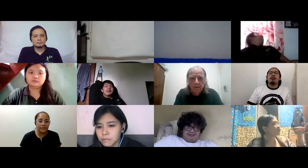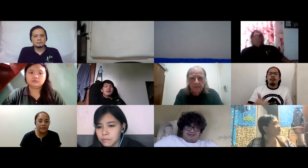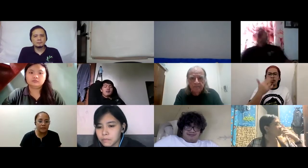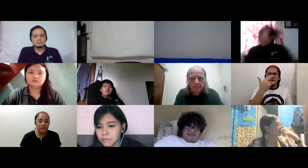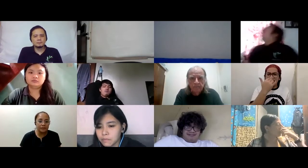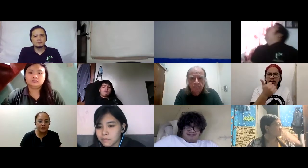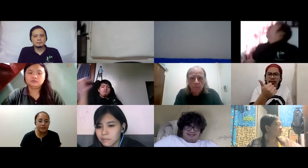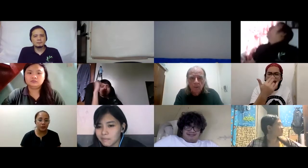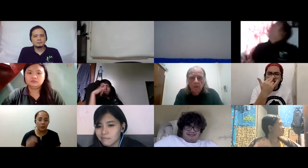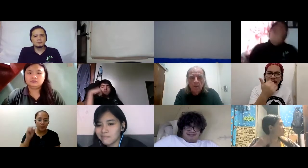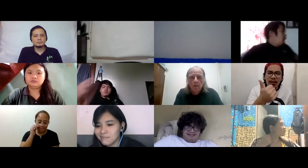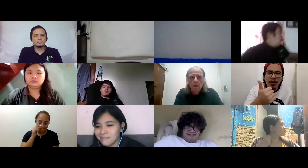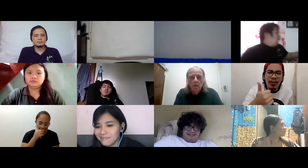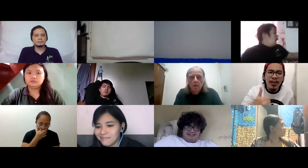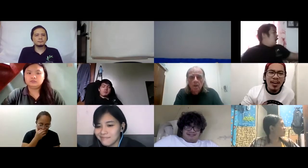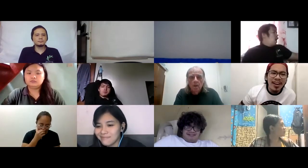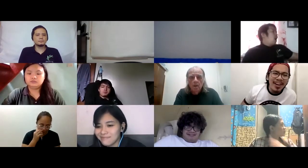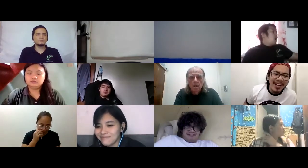Okay.